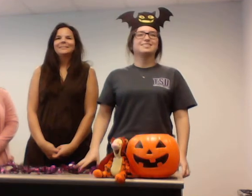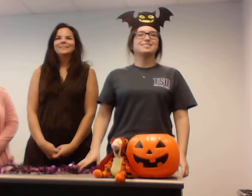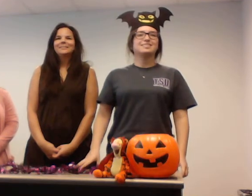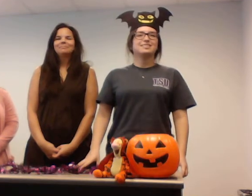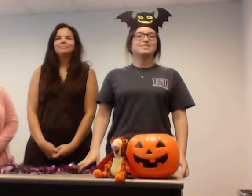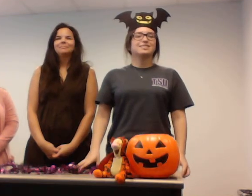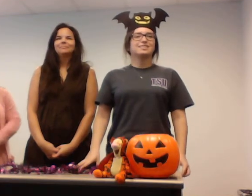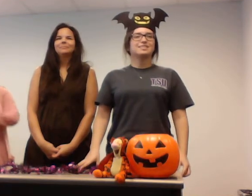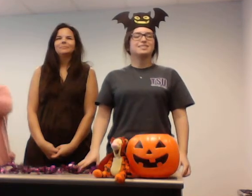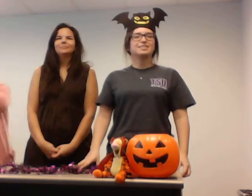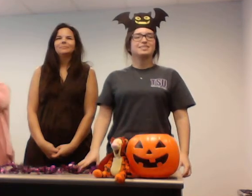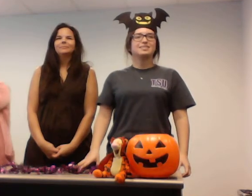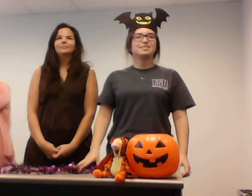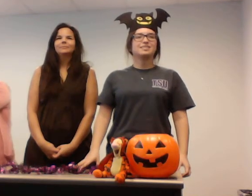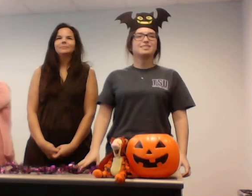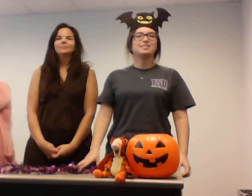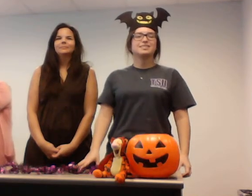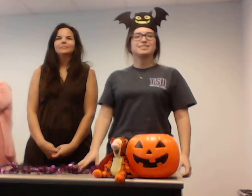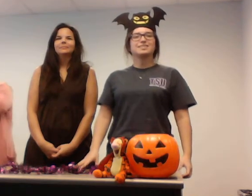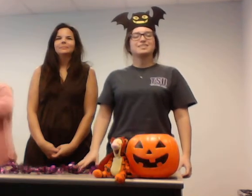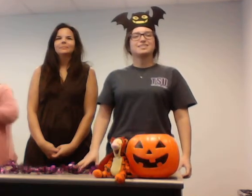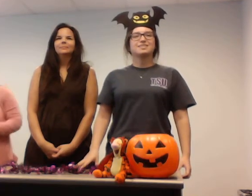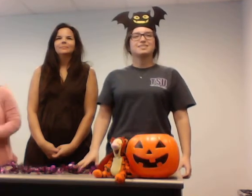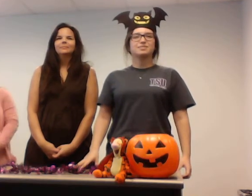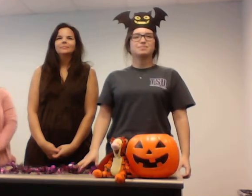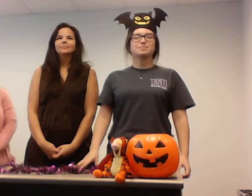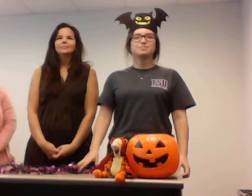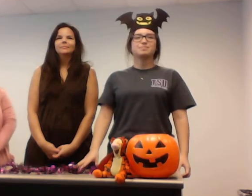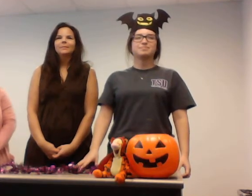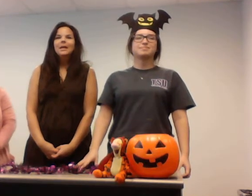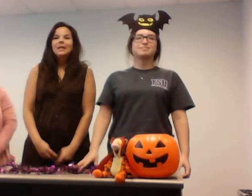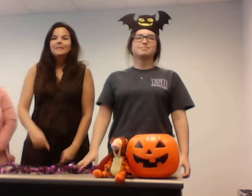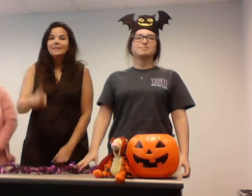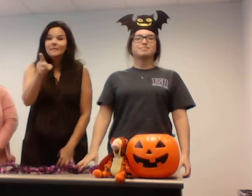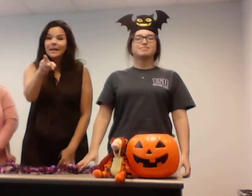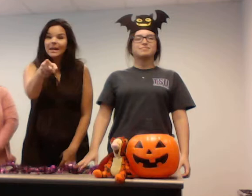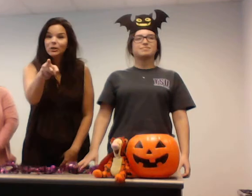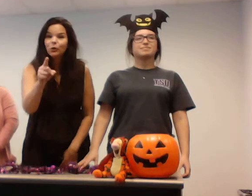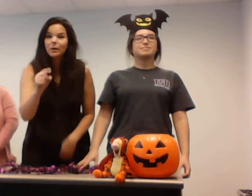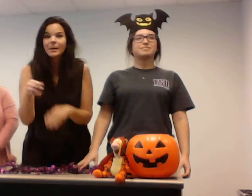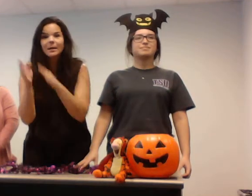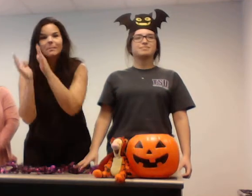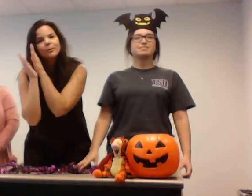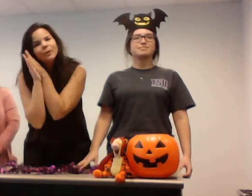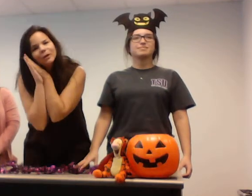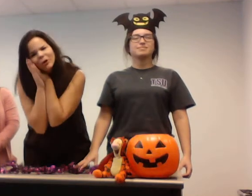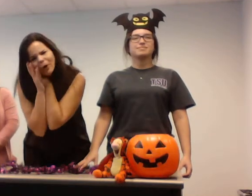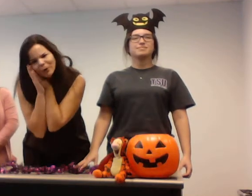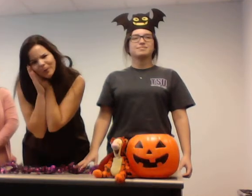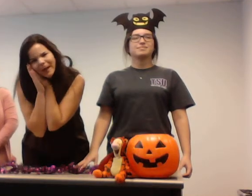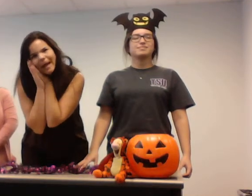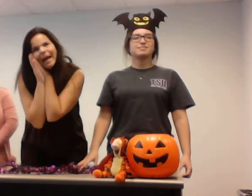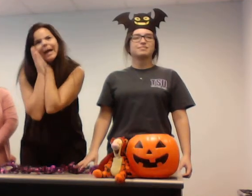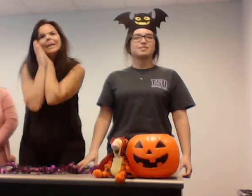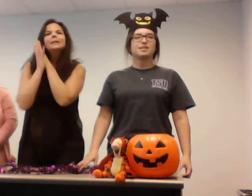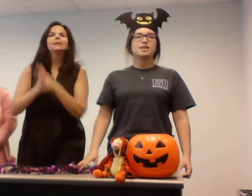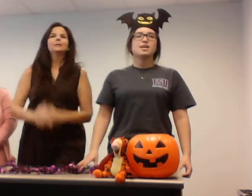at night and sleep in their bedrooms without a nightlight. The thing to remember when you go to bed